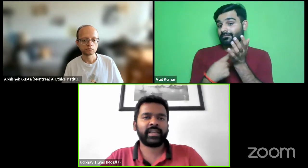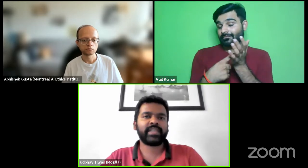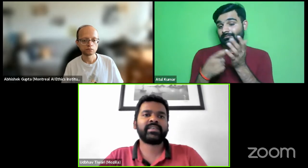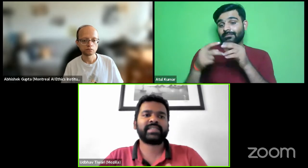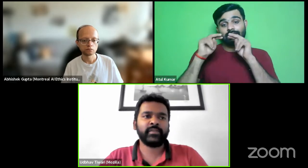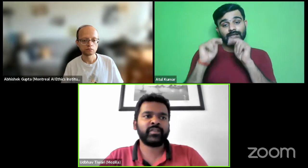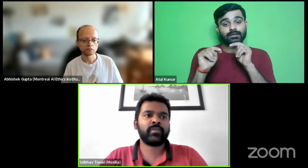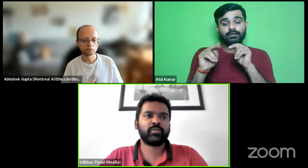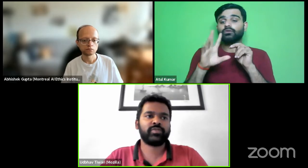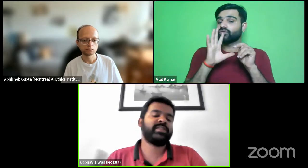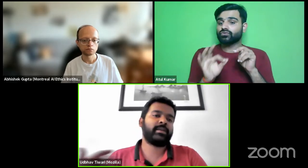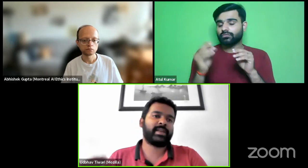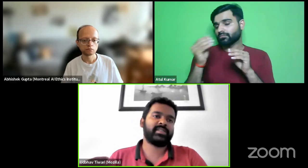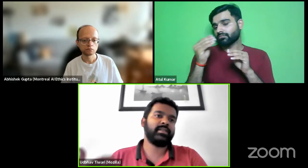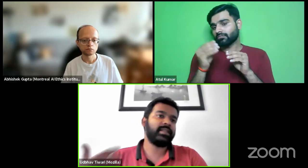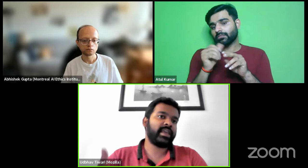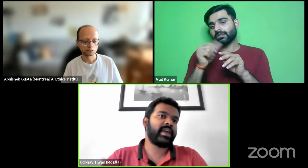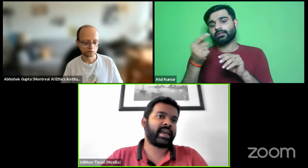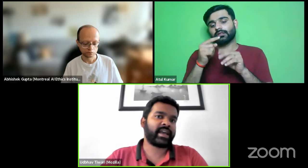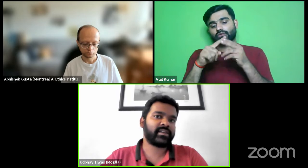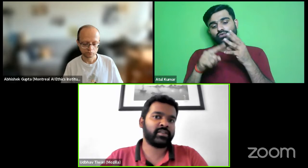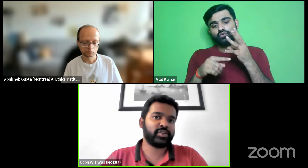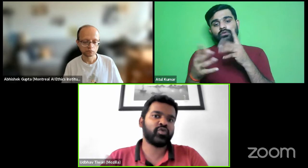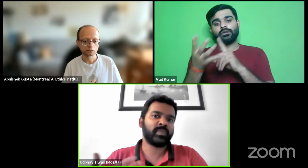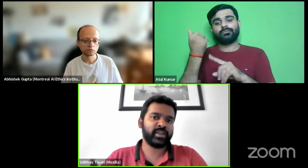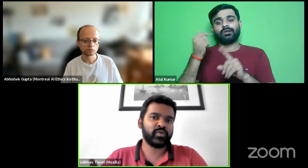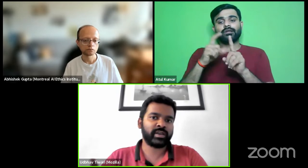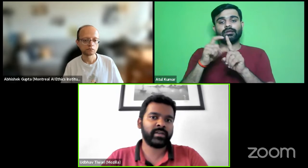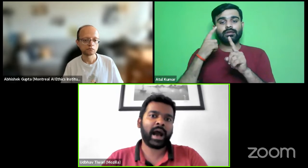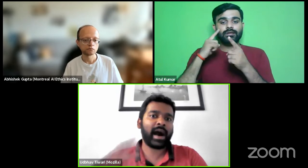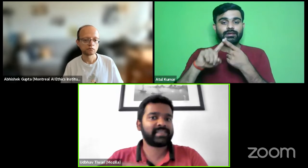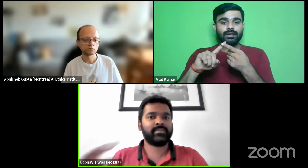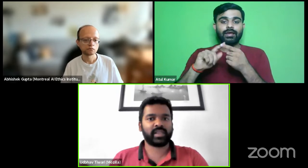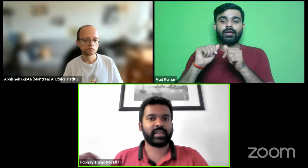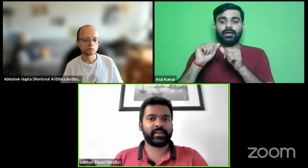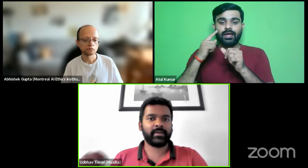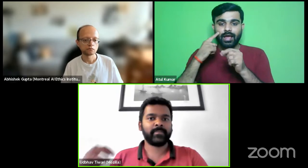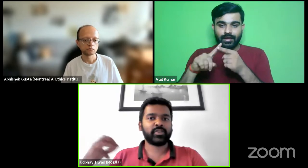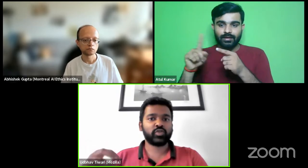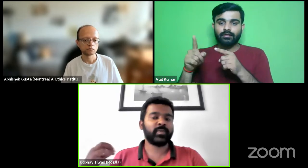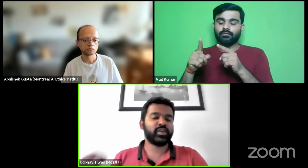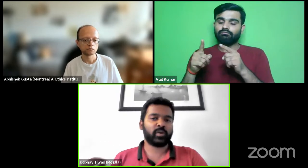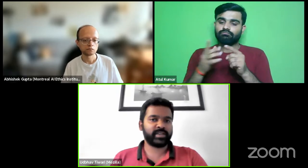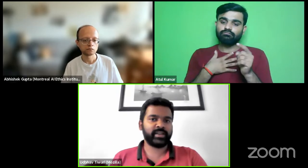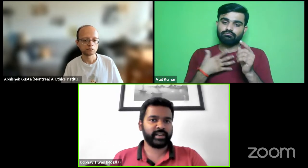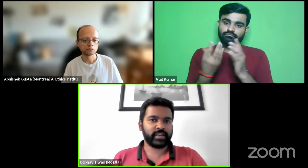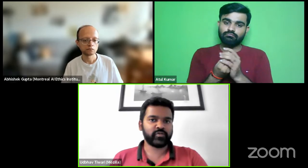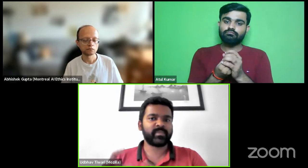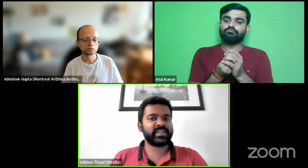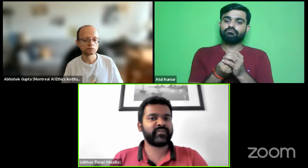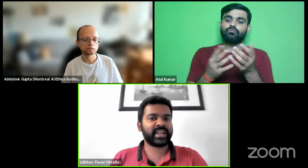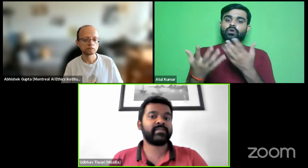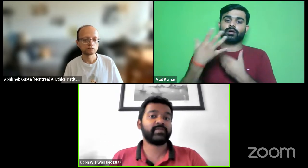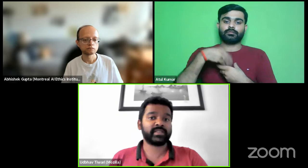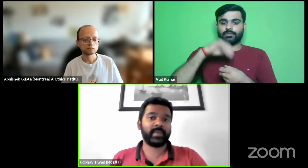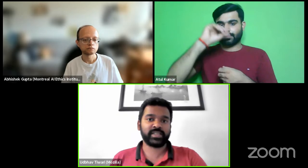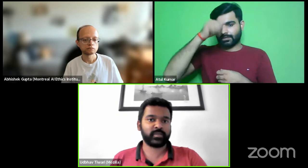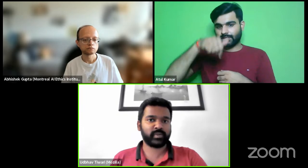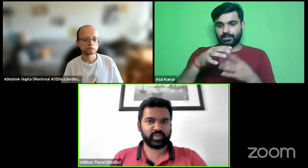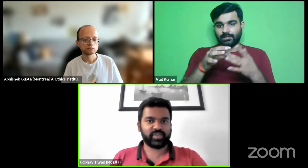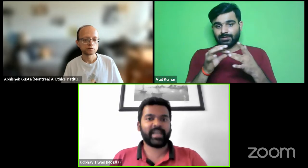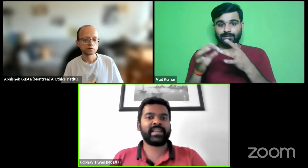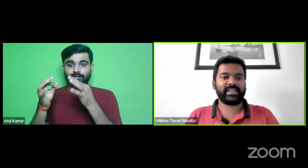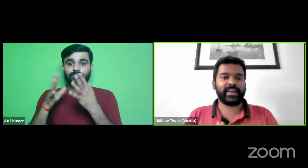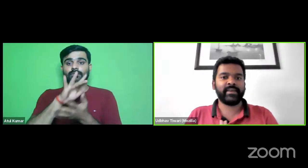recommendations, I definitely think some of the approaches that are present in the AI Act in the European Union are something that should be adopted in India too, specifically the